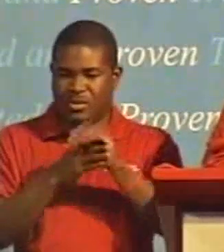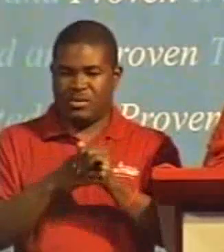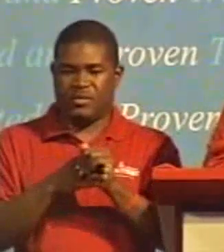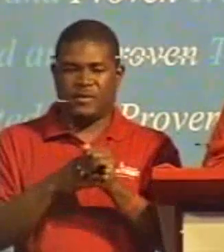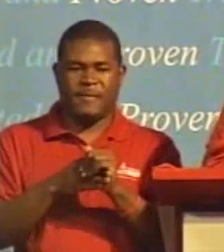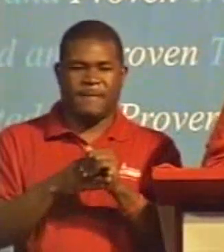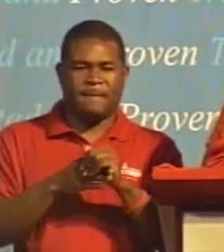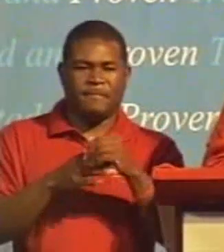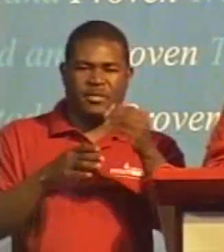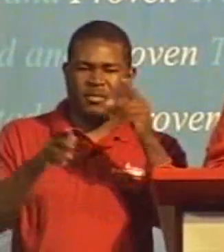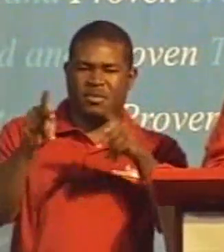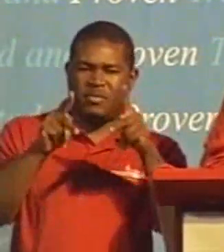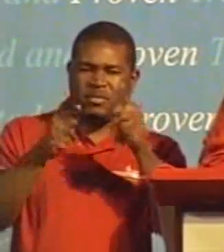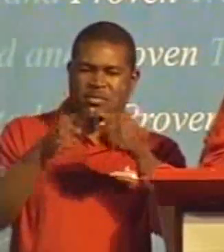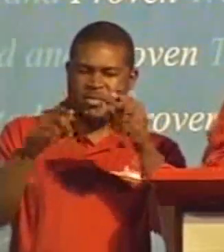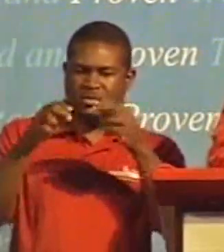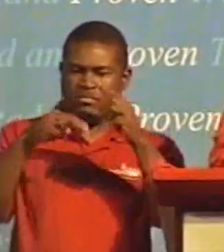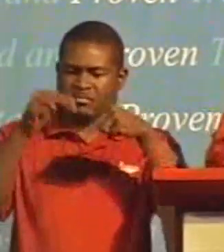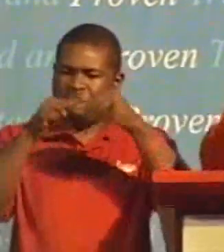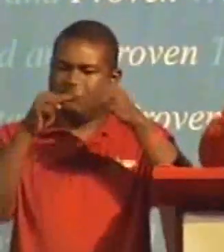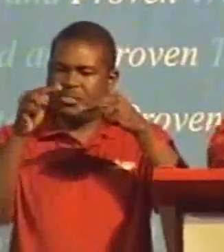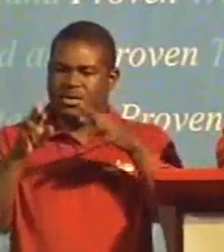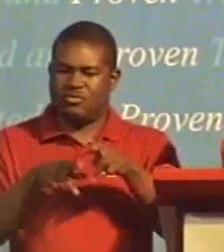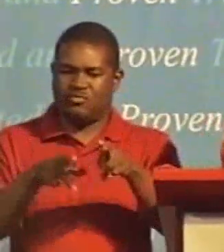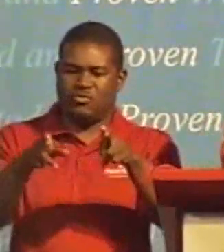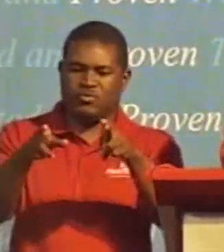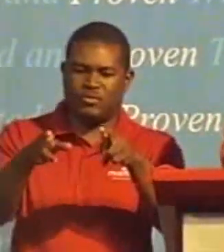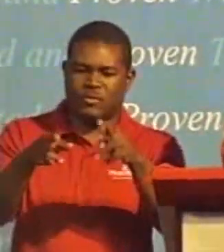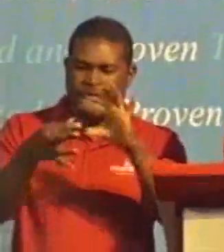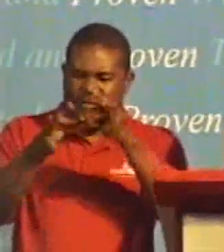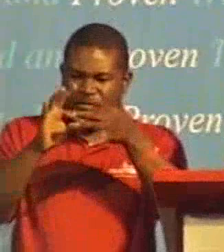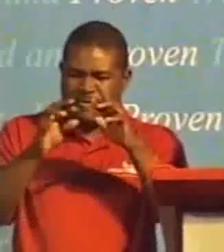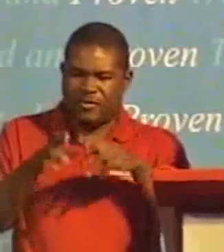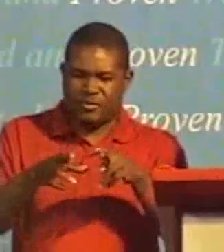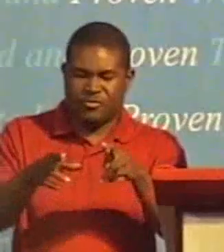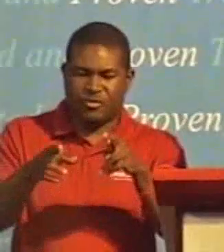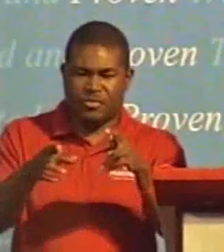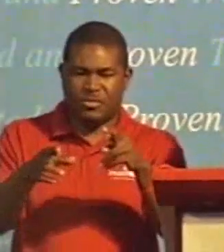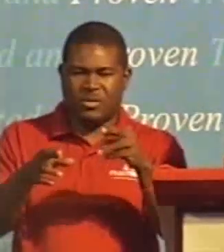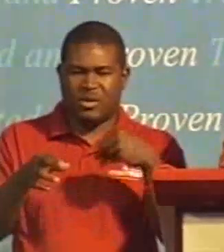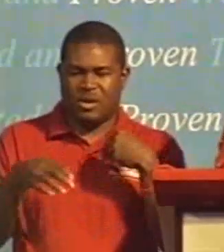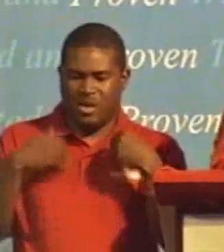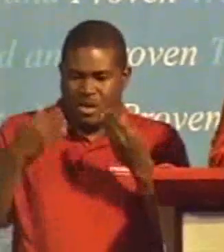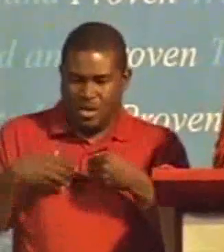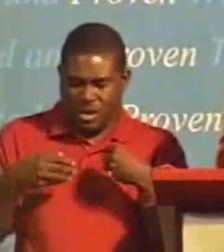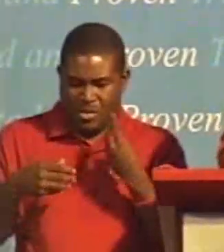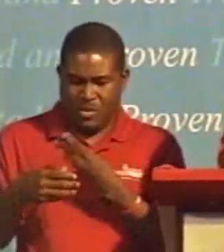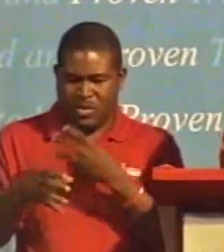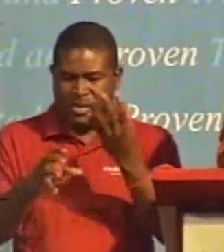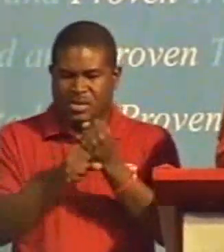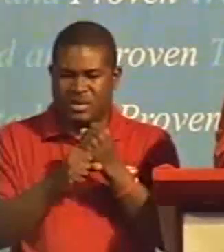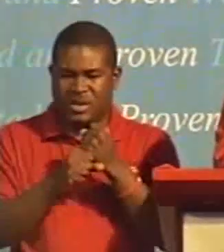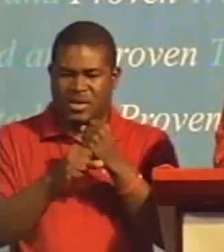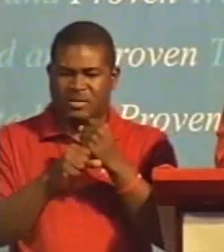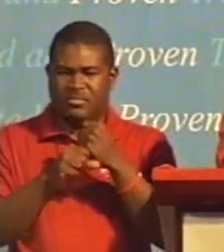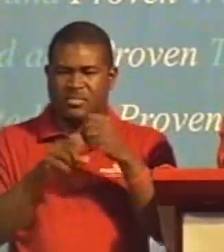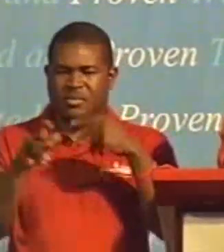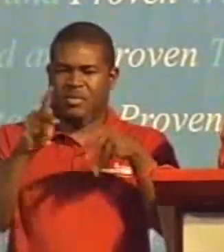road. Yeah? Now, how did we get the foreigners here? While they were in